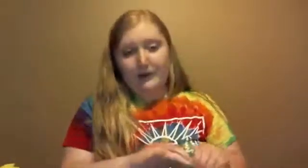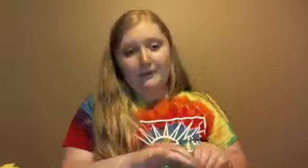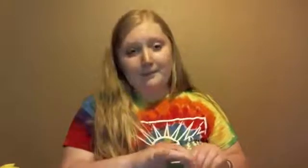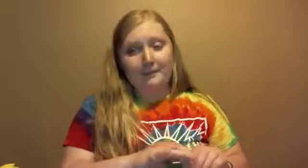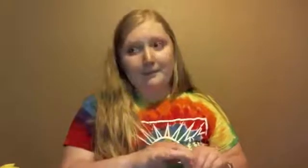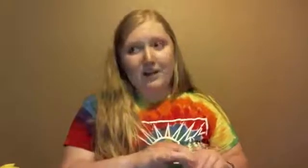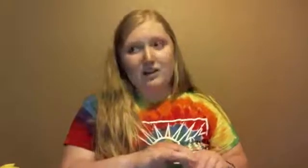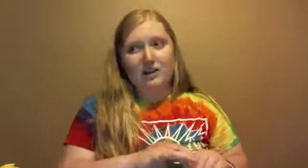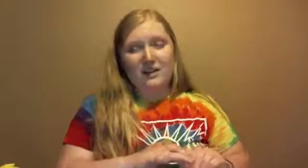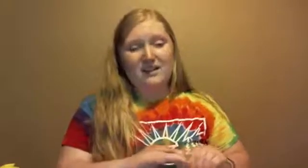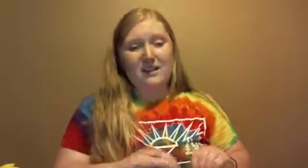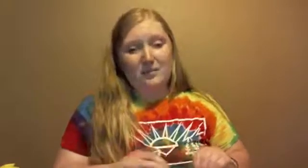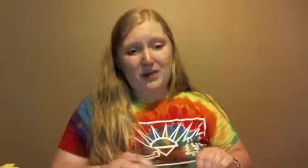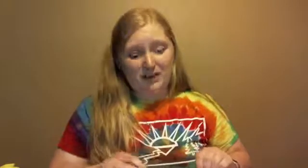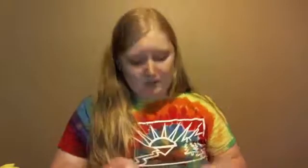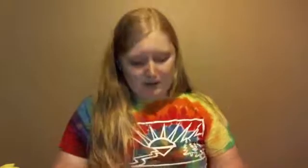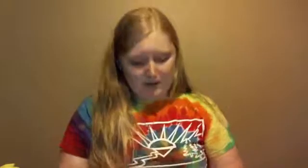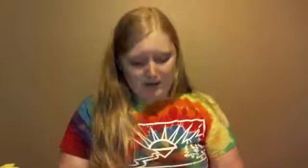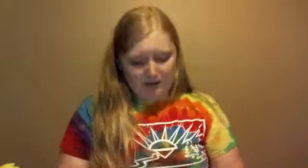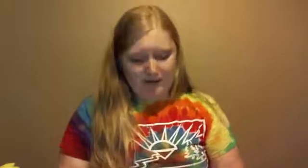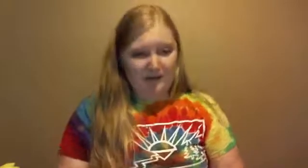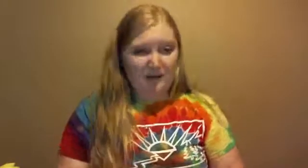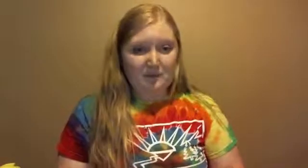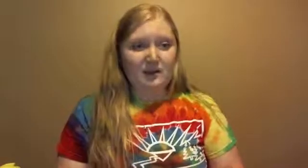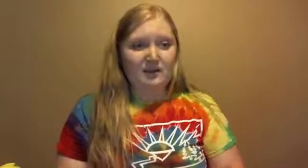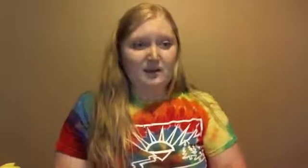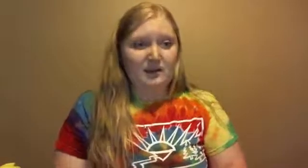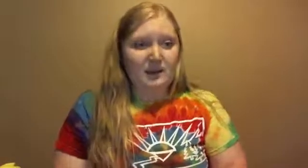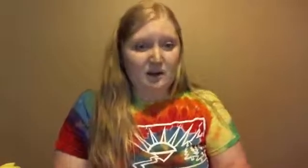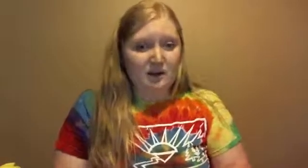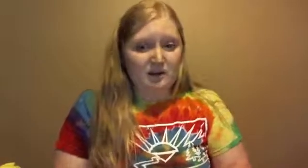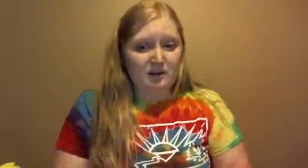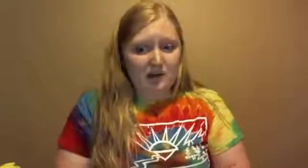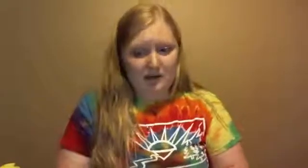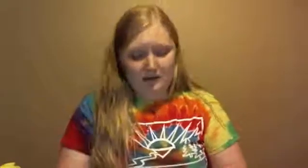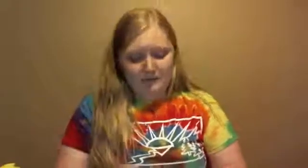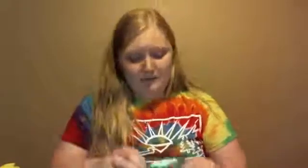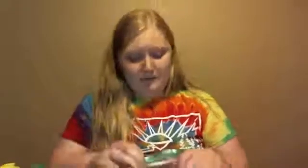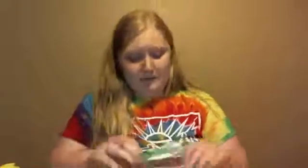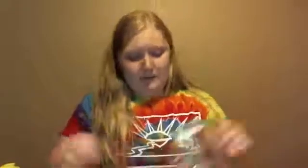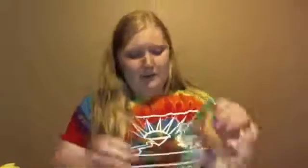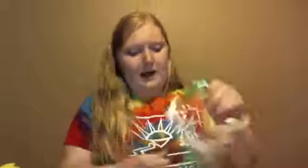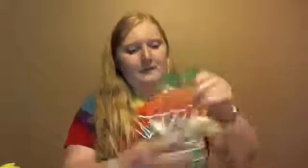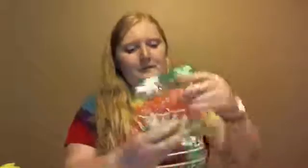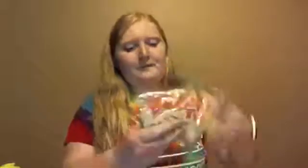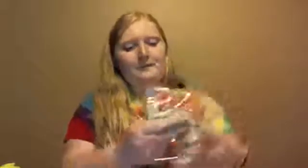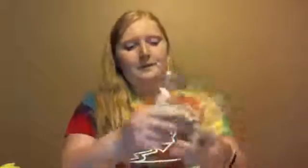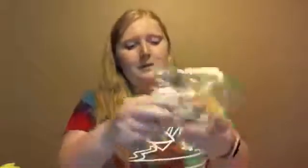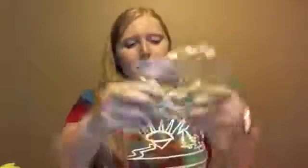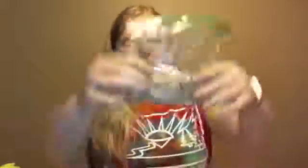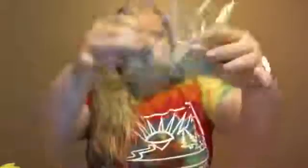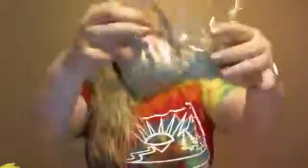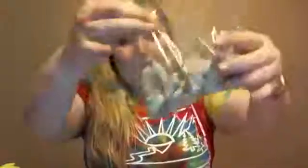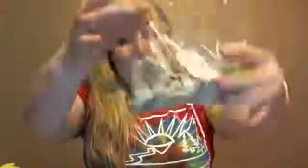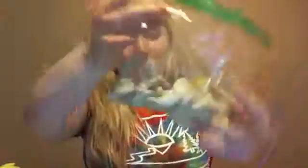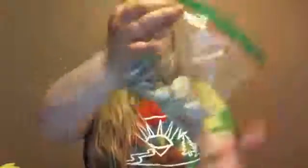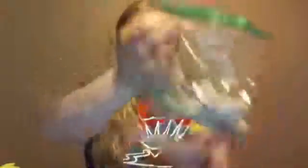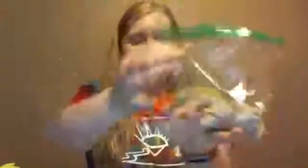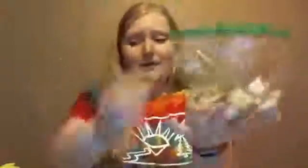Well, actually, some rocks break pretty easily. Some rocks are really hard to break. Okay. So in the bag, they're